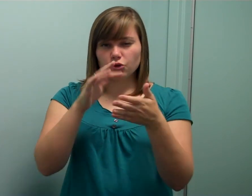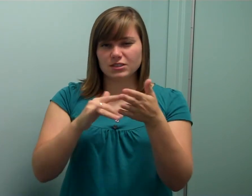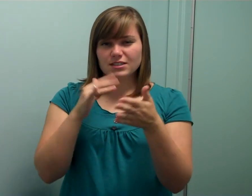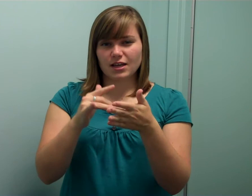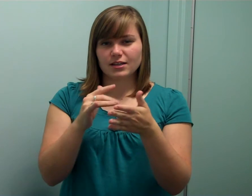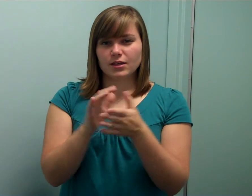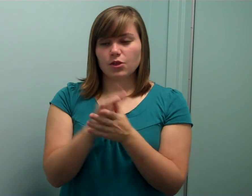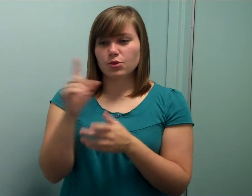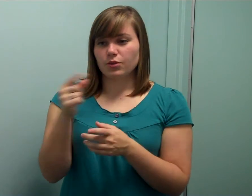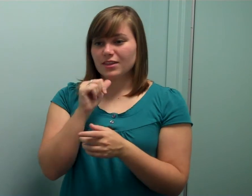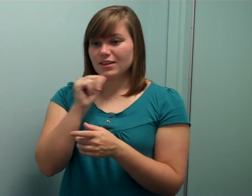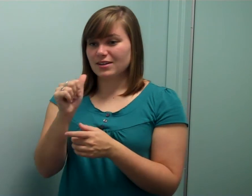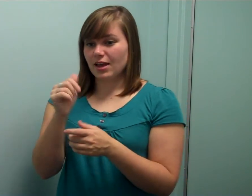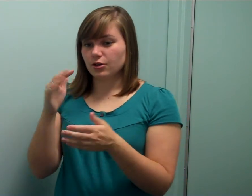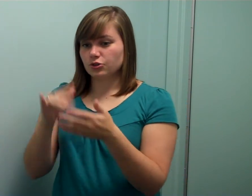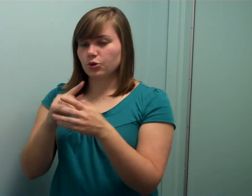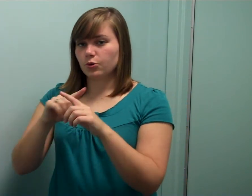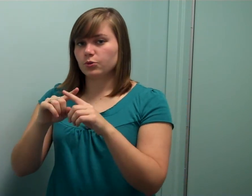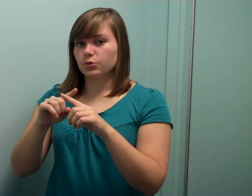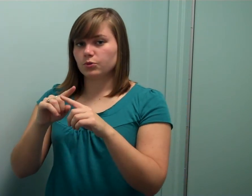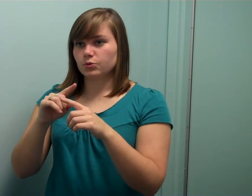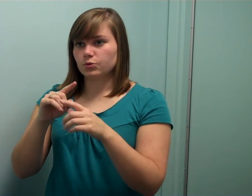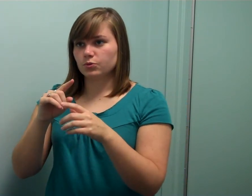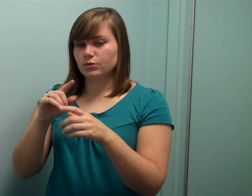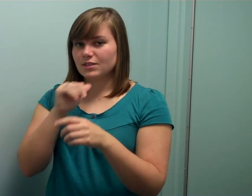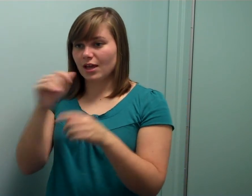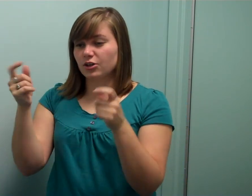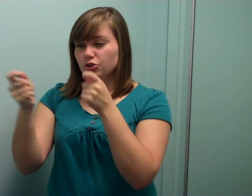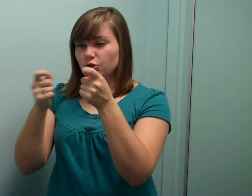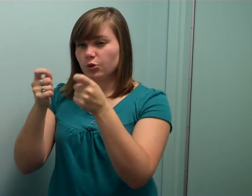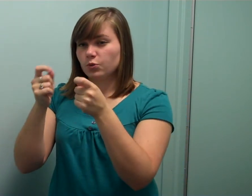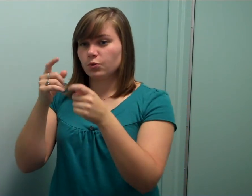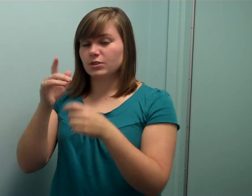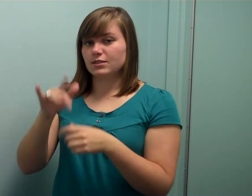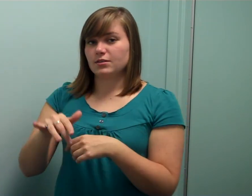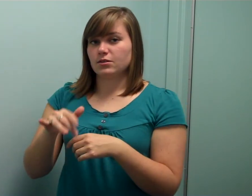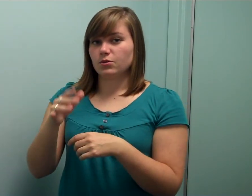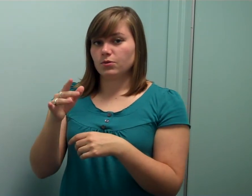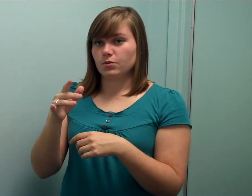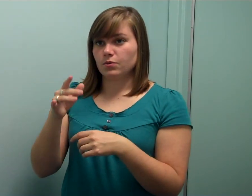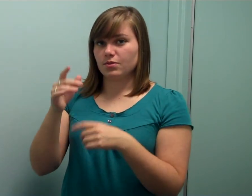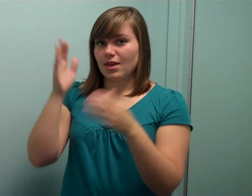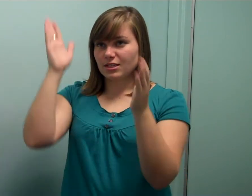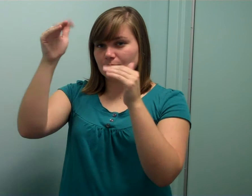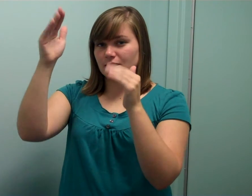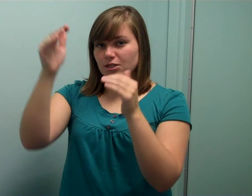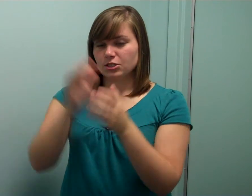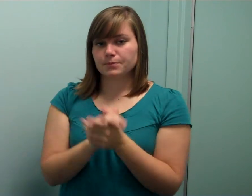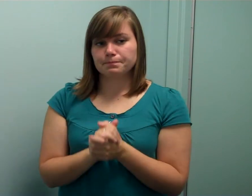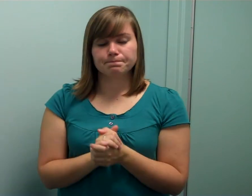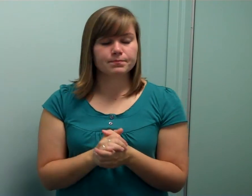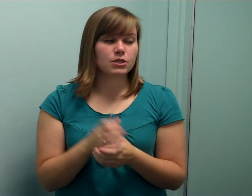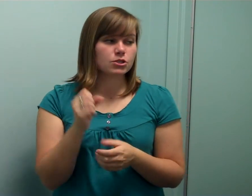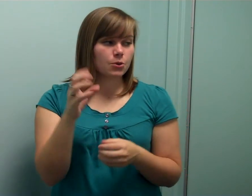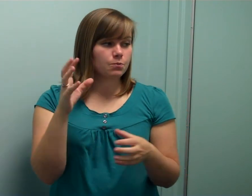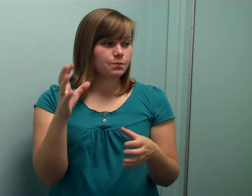In summary, if we learn to live with fear as an ally, which navigates our path in the direction of